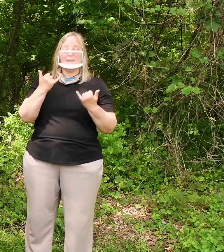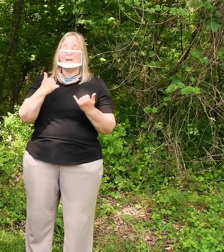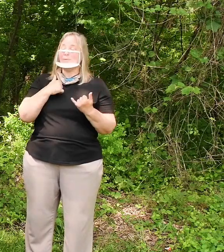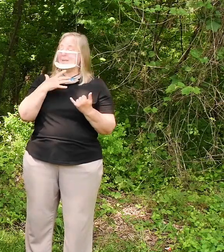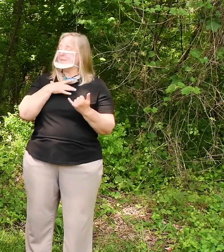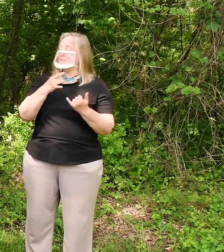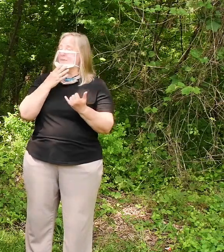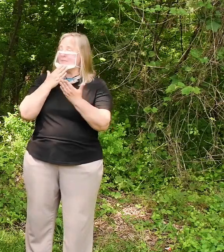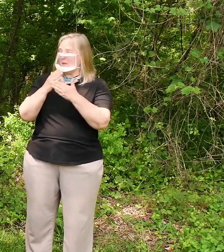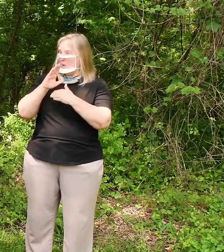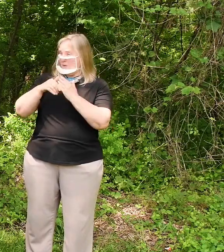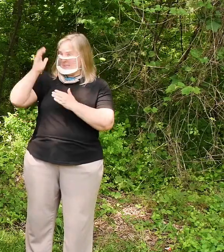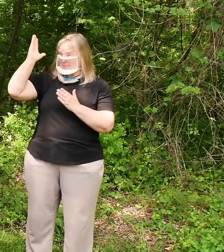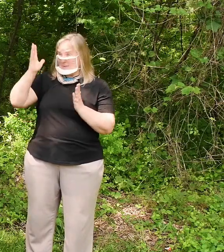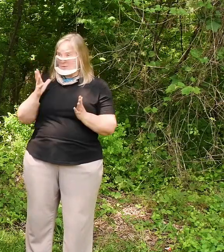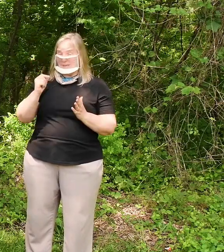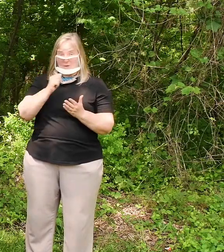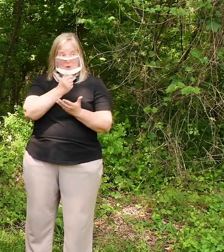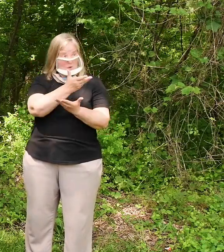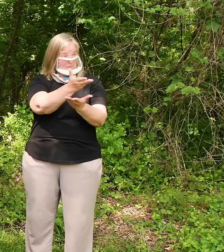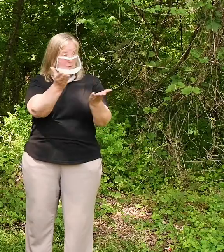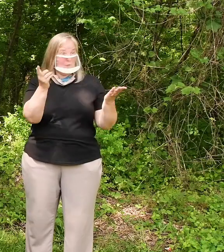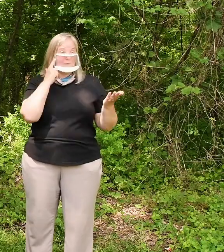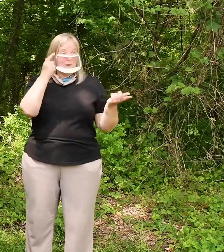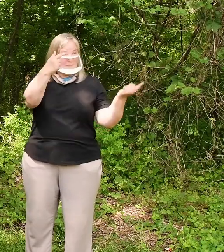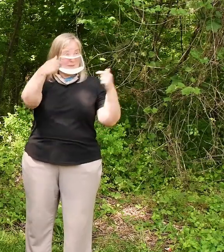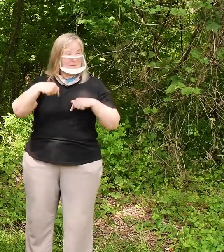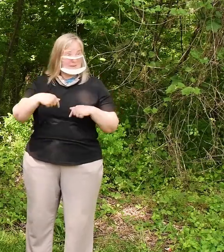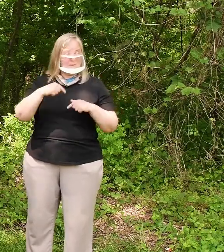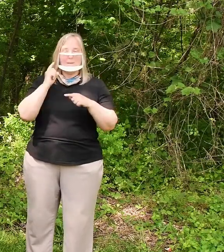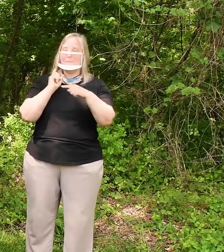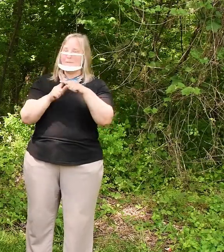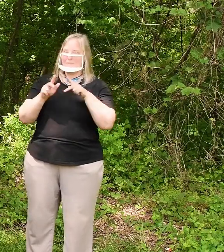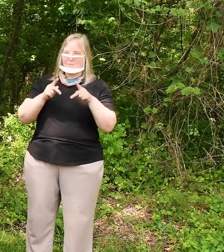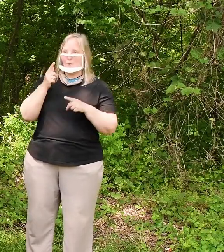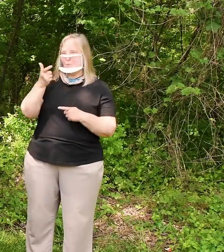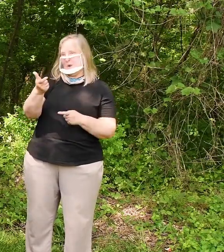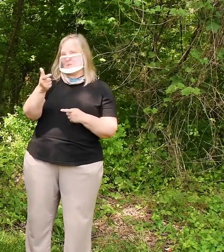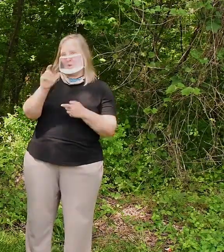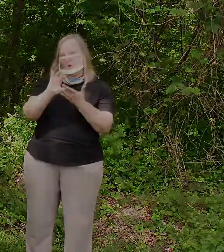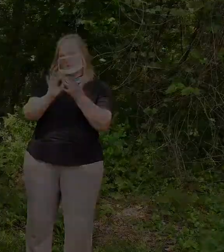thank all of our speakers and all of you for being here, as well as people watching online. Thank you.